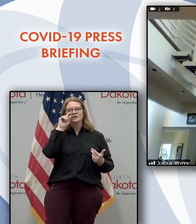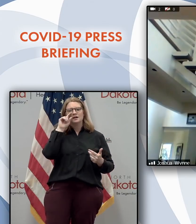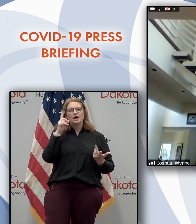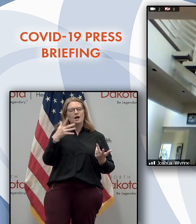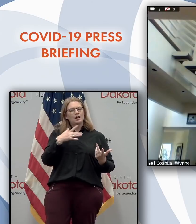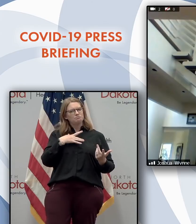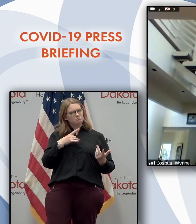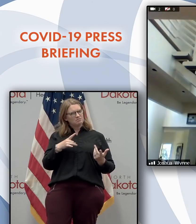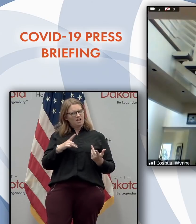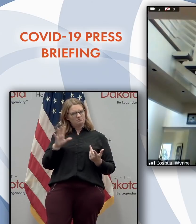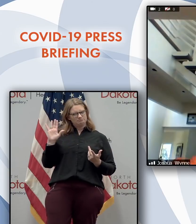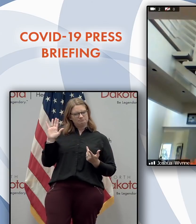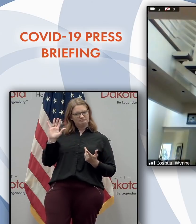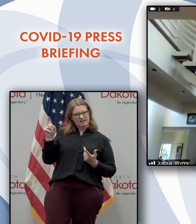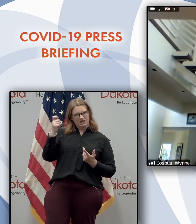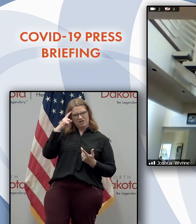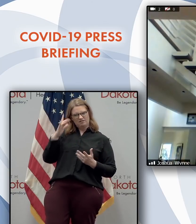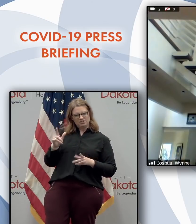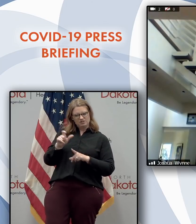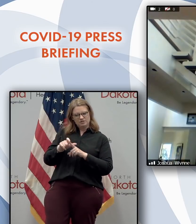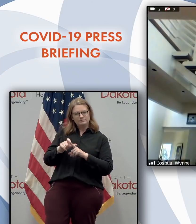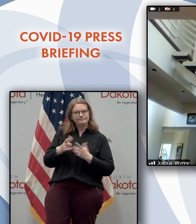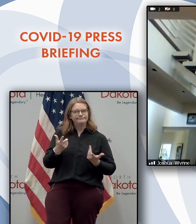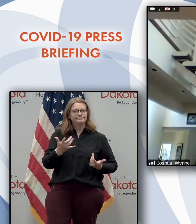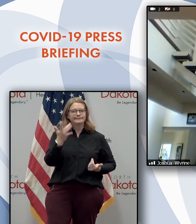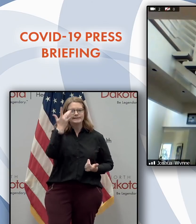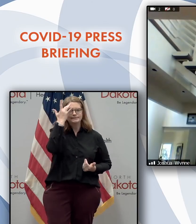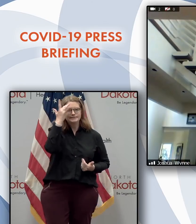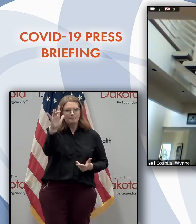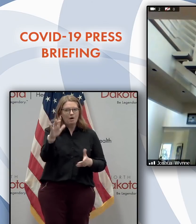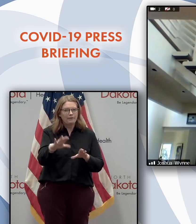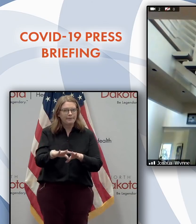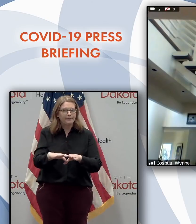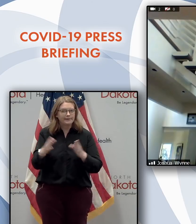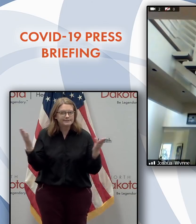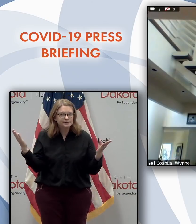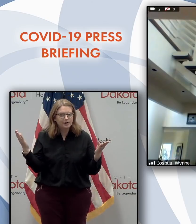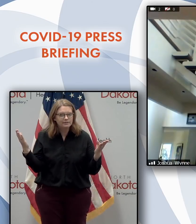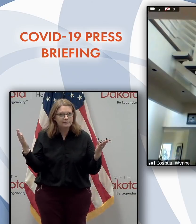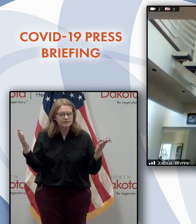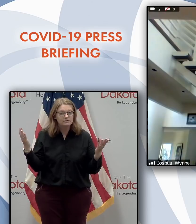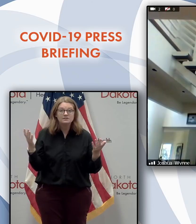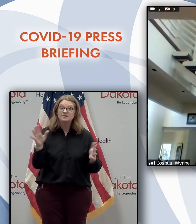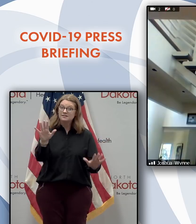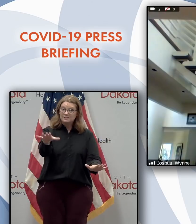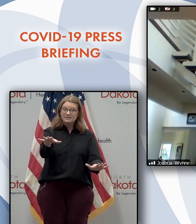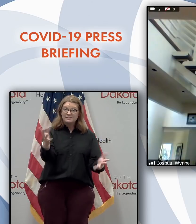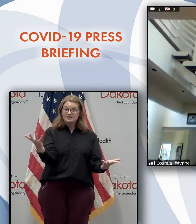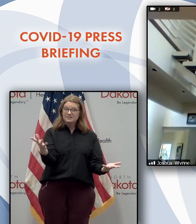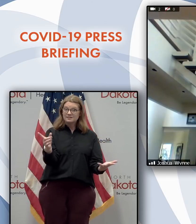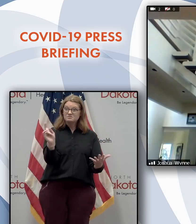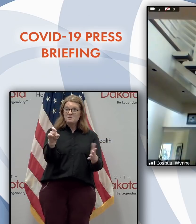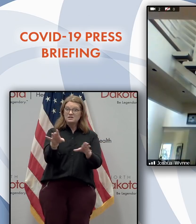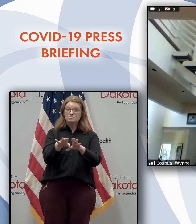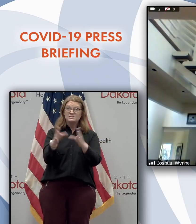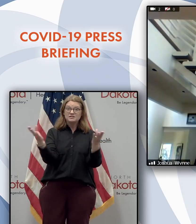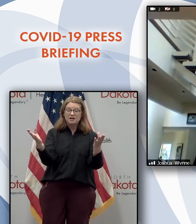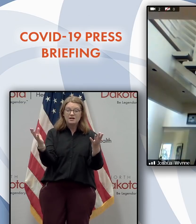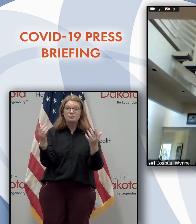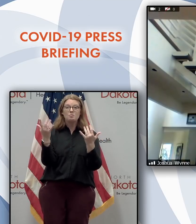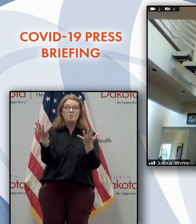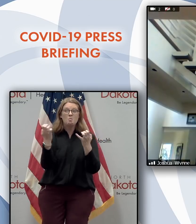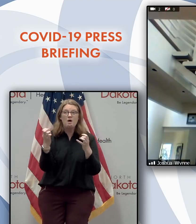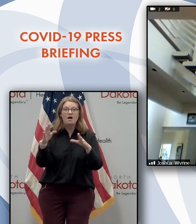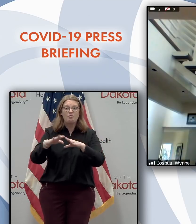governor uses for this, the smart restart. Yes, we need to restart. We need to bring students, faculty,